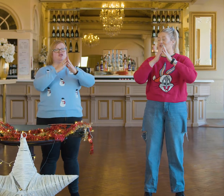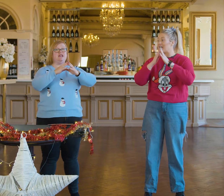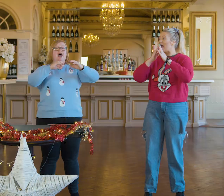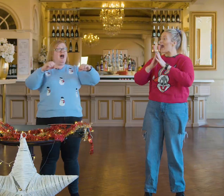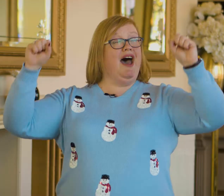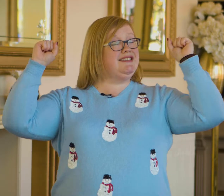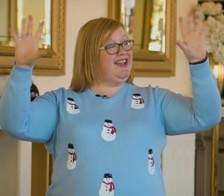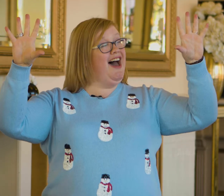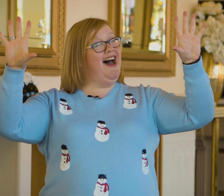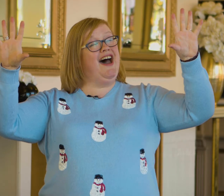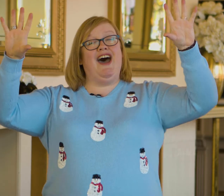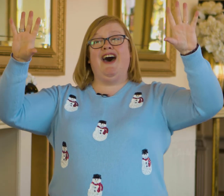tree. A star,